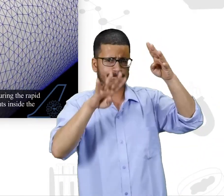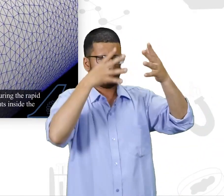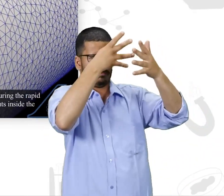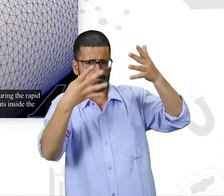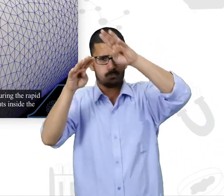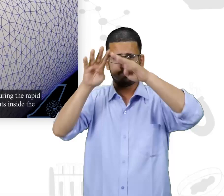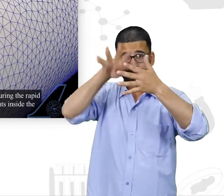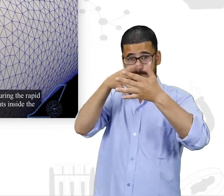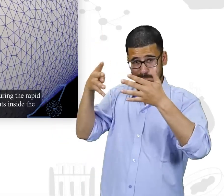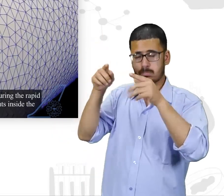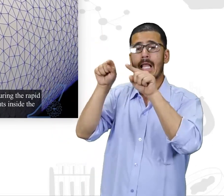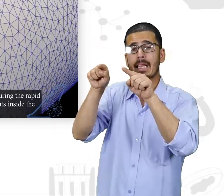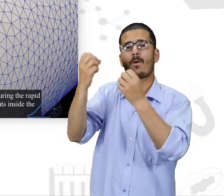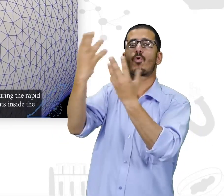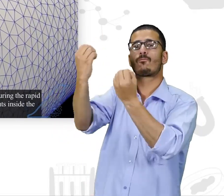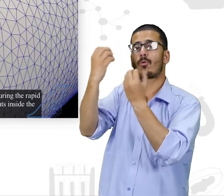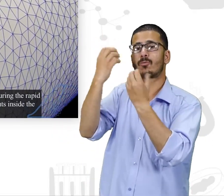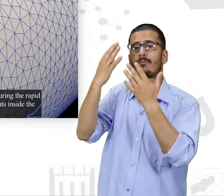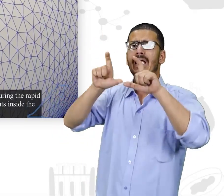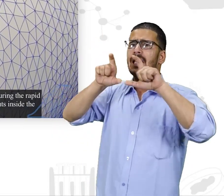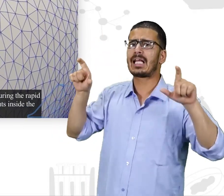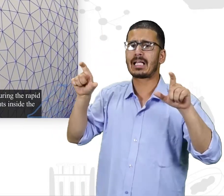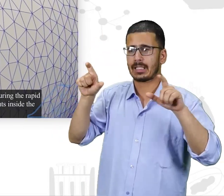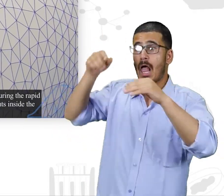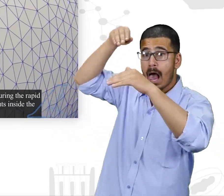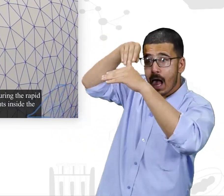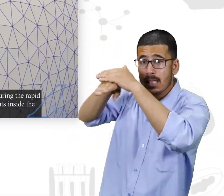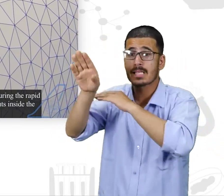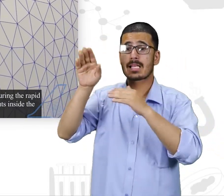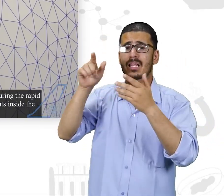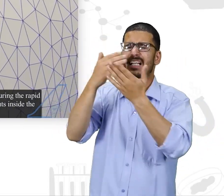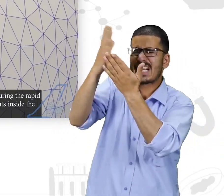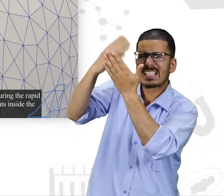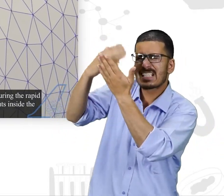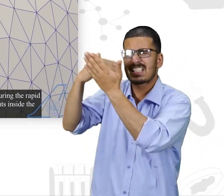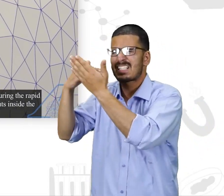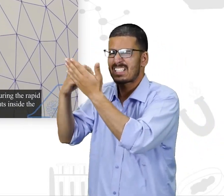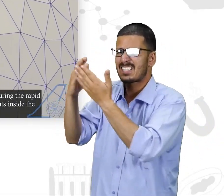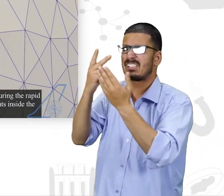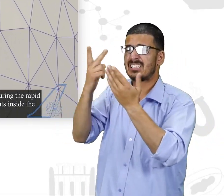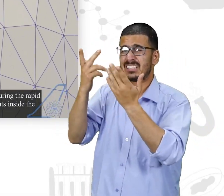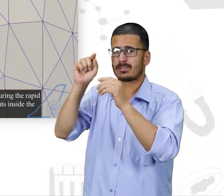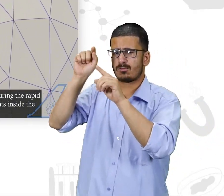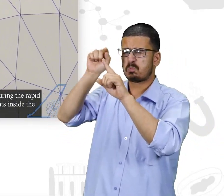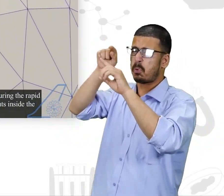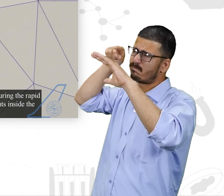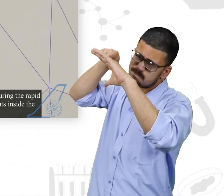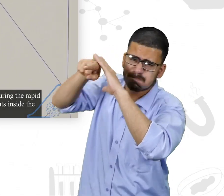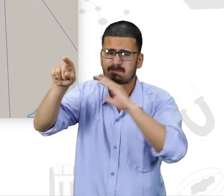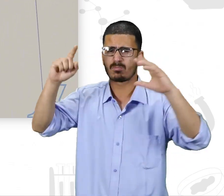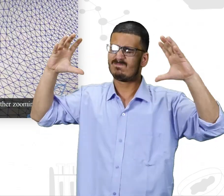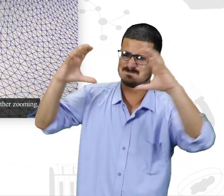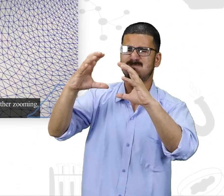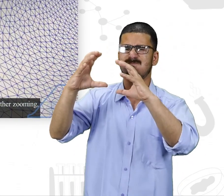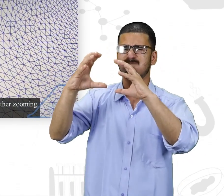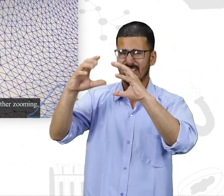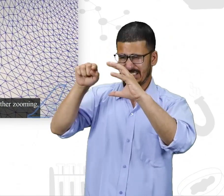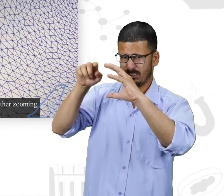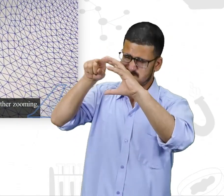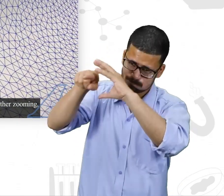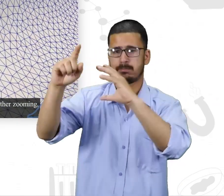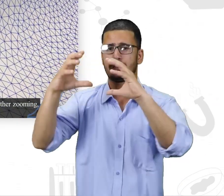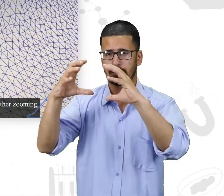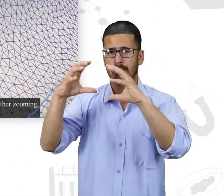rapid changes in the flow variables better. For the sake of clarity, grid points inside the volume are not shown. Now,